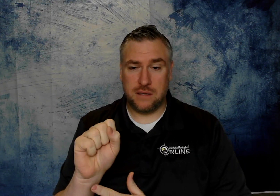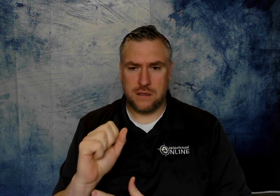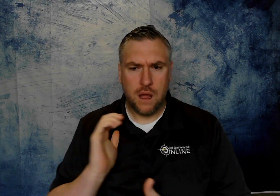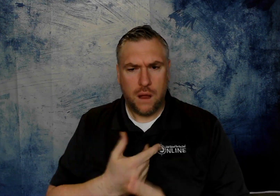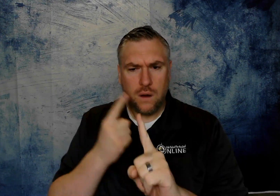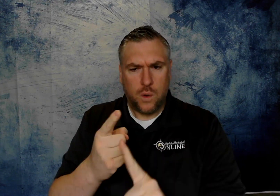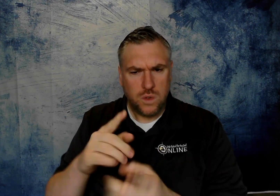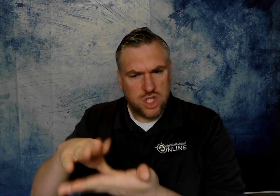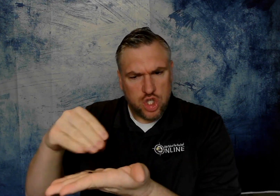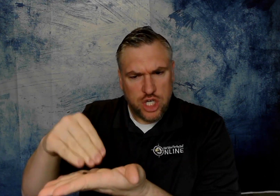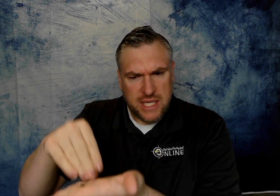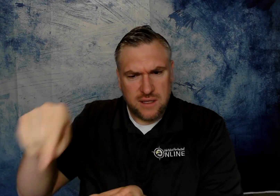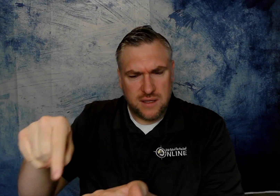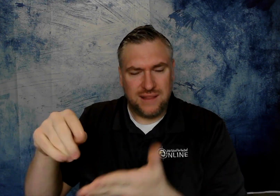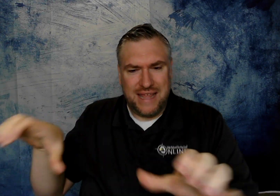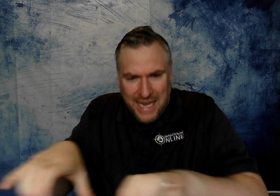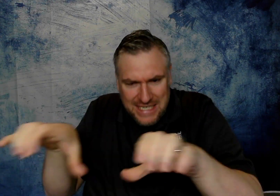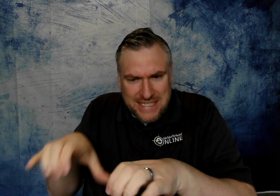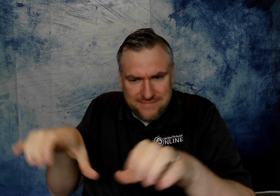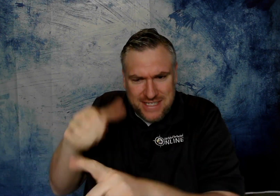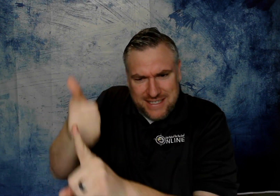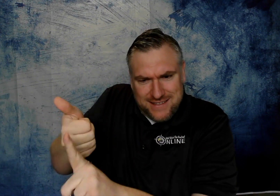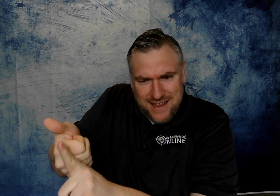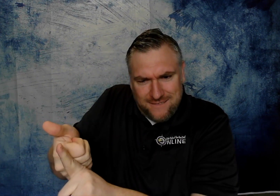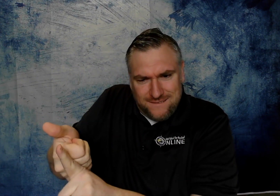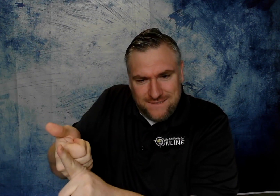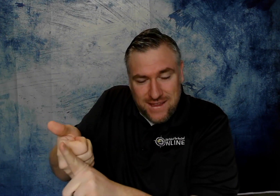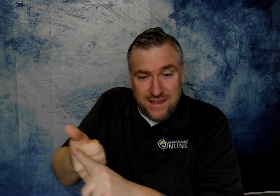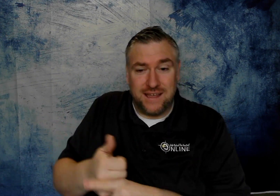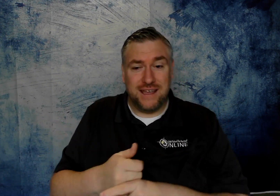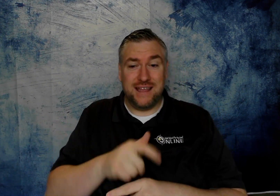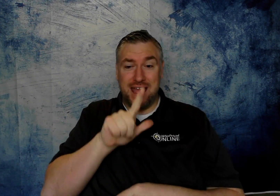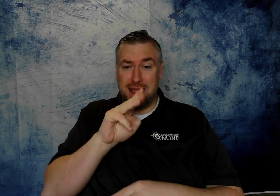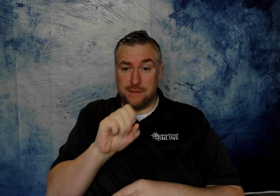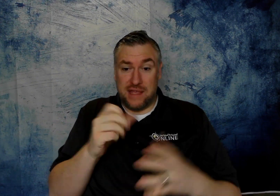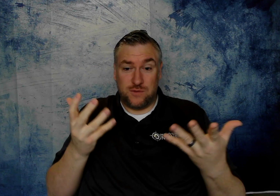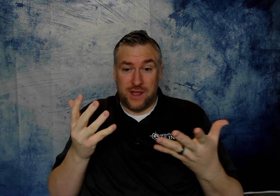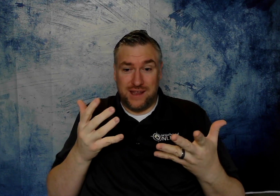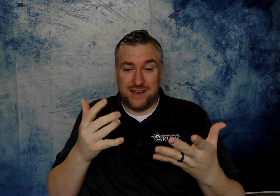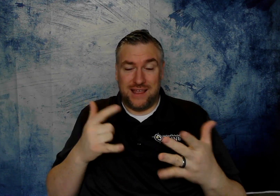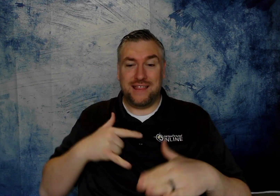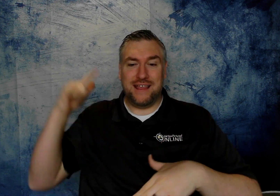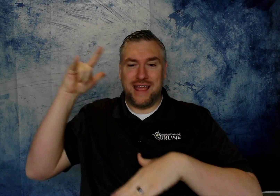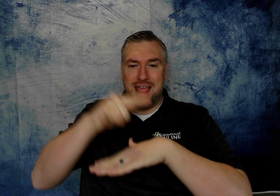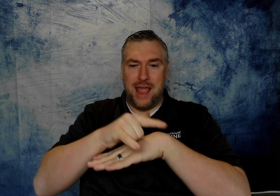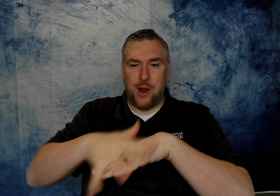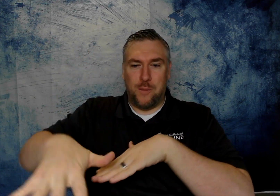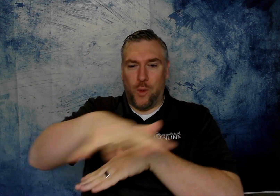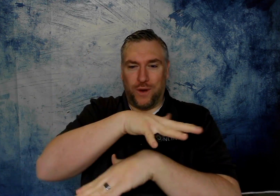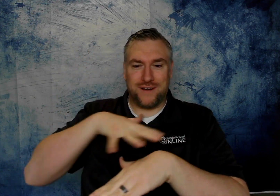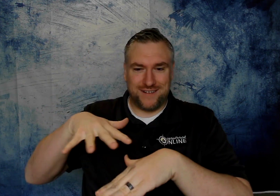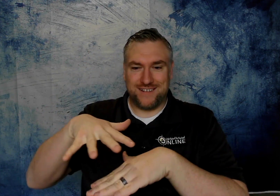beautiful LMS. Our goal is learning, the activities themselves. LMS is the airport.